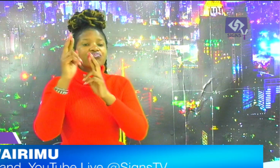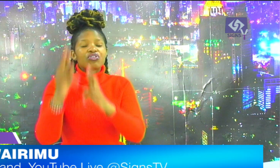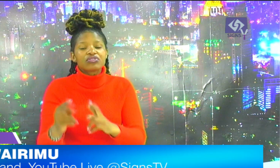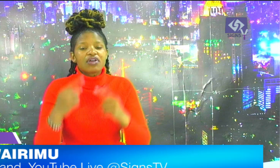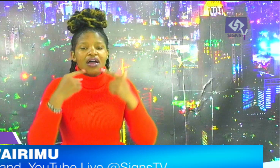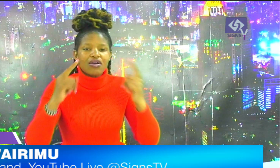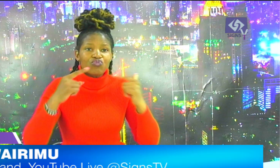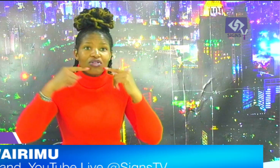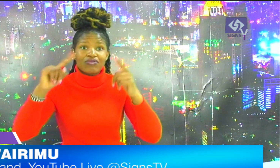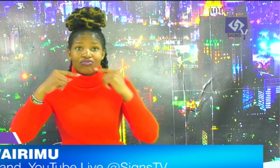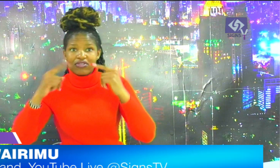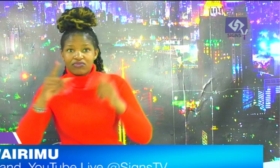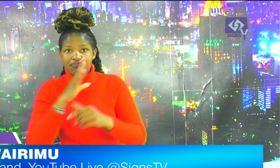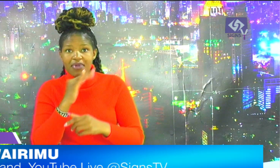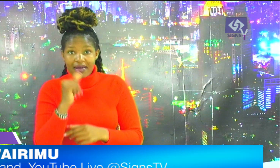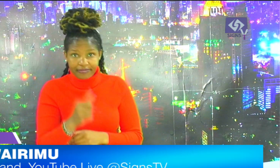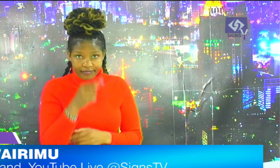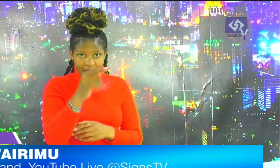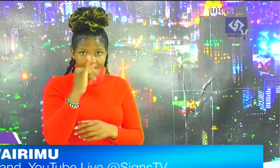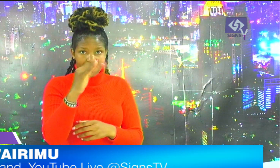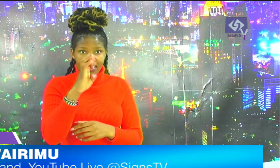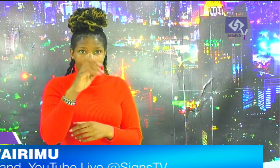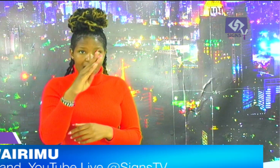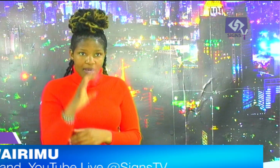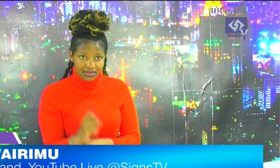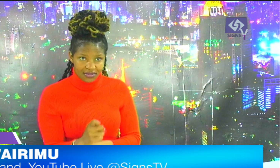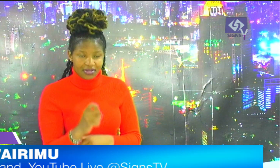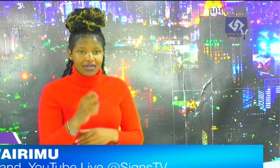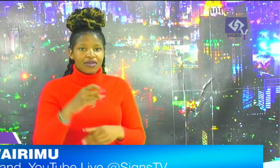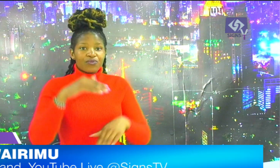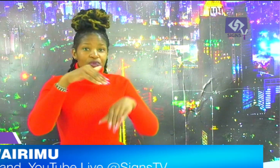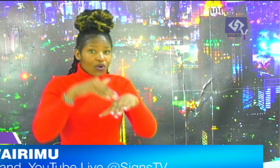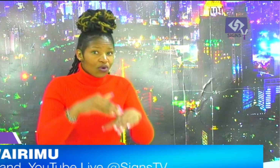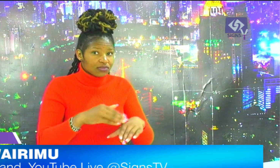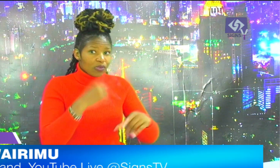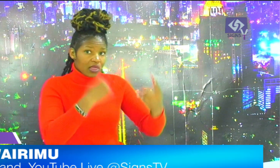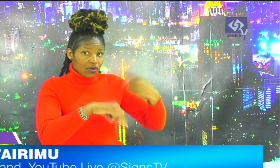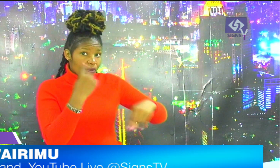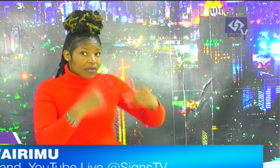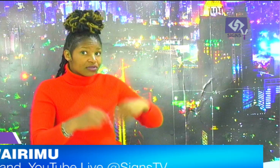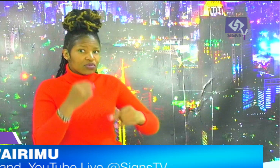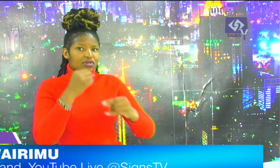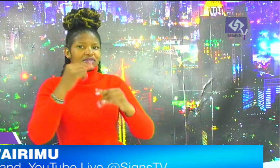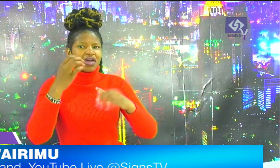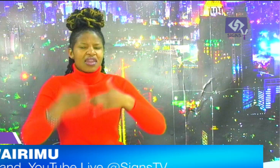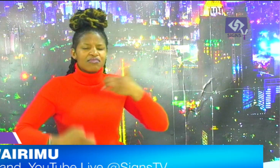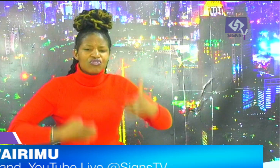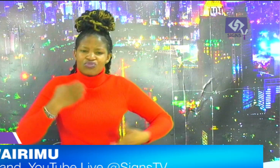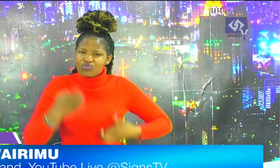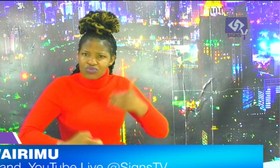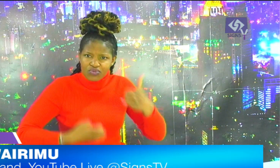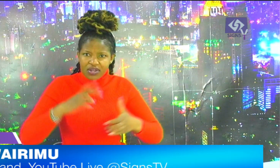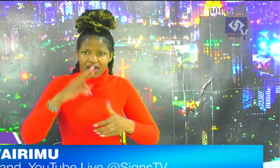to dispel doubts about the results announced by the Independent Electoral and Boundaries